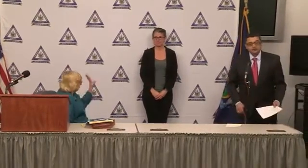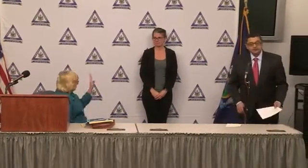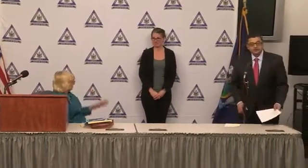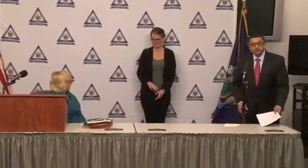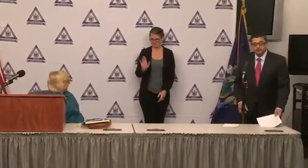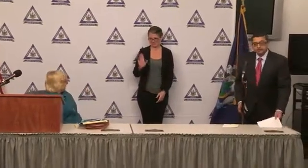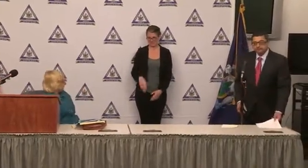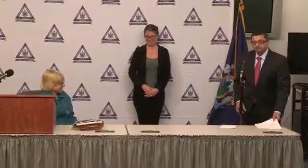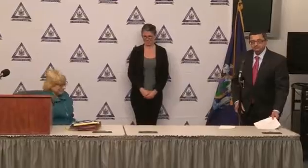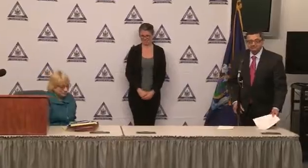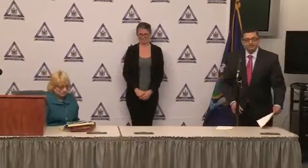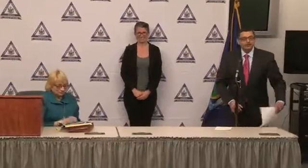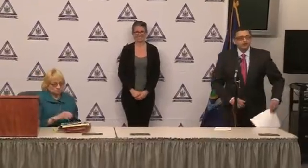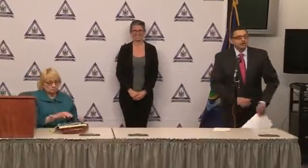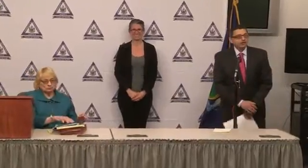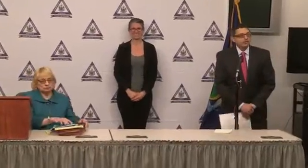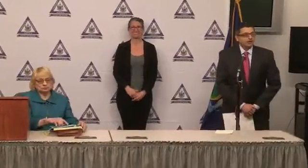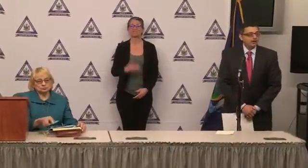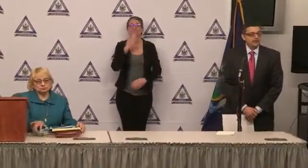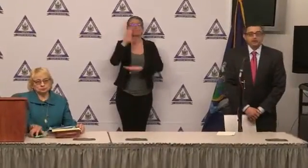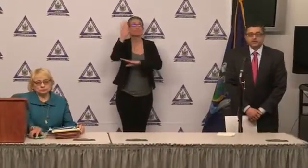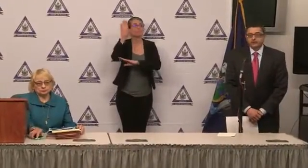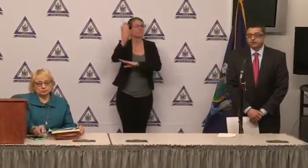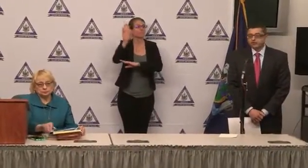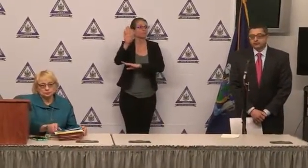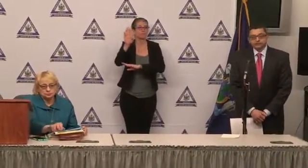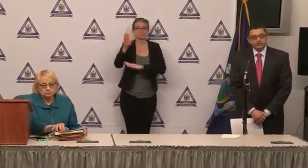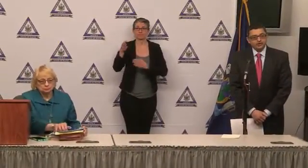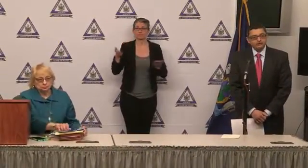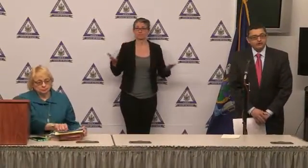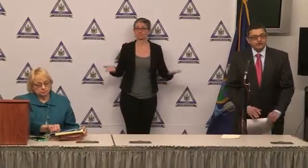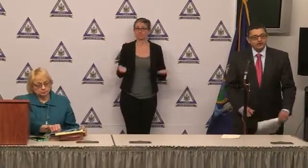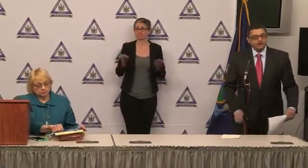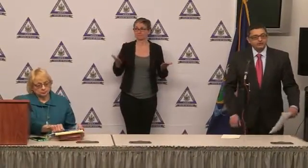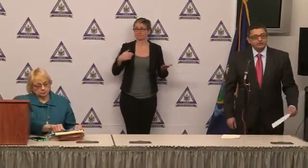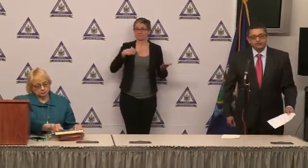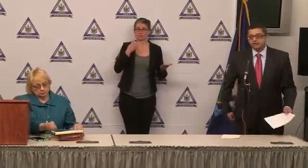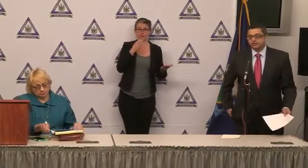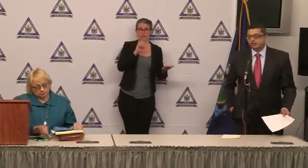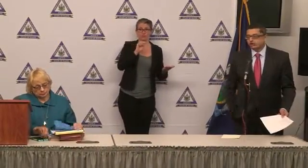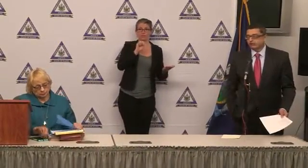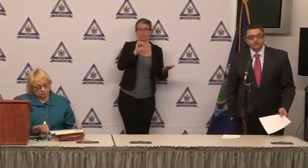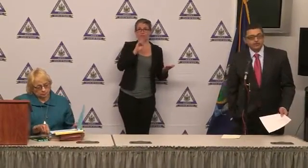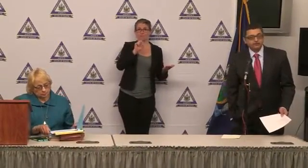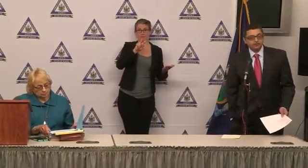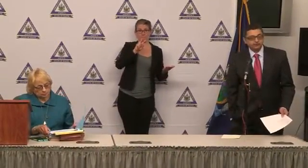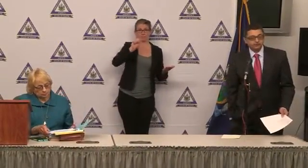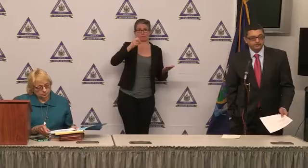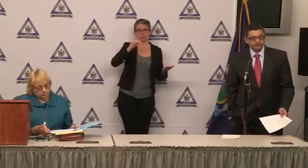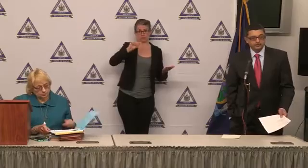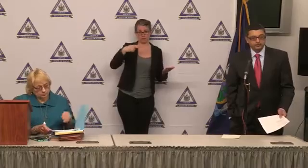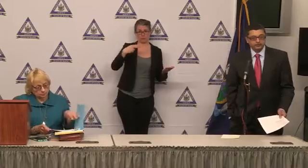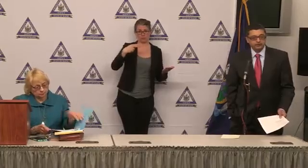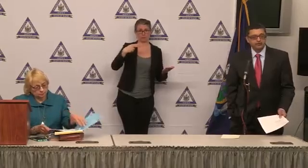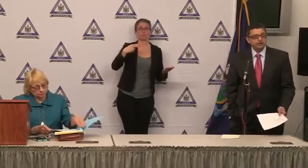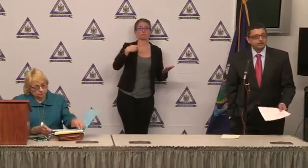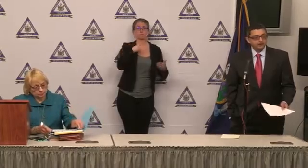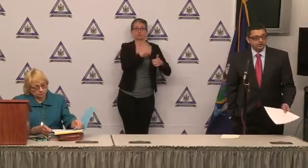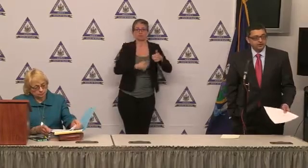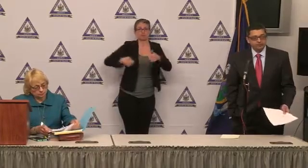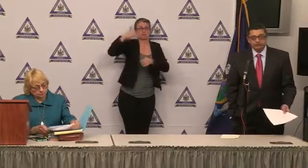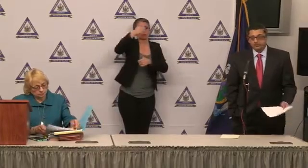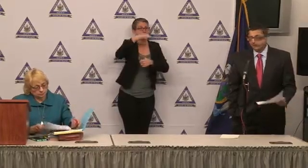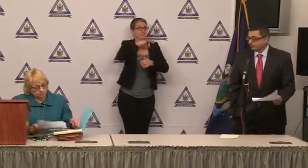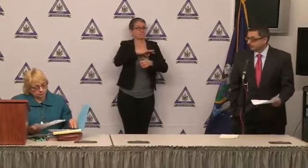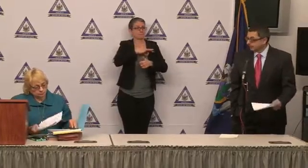Good afternoon, everyone. My name is Dr. Nirav Shah, and I am the director of the Maine Center for Disease Control. Thank